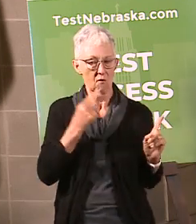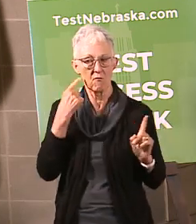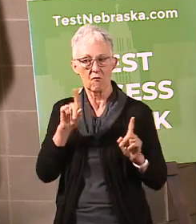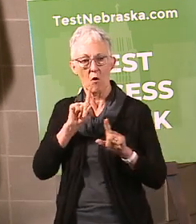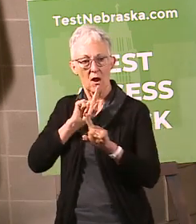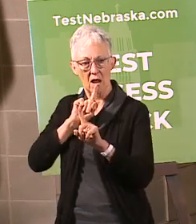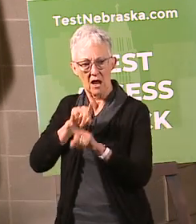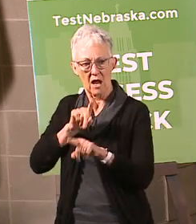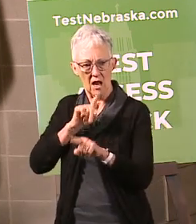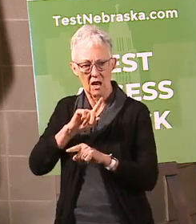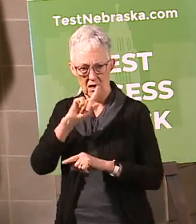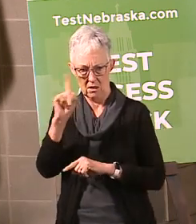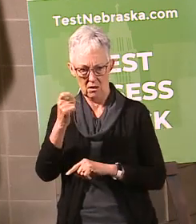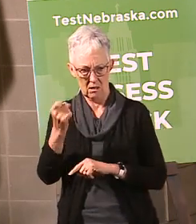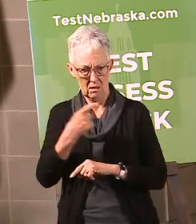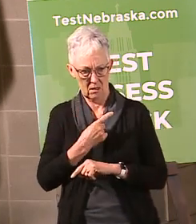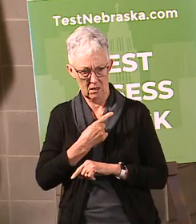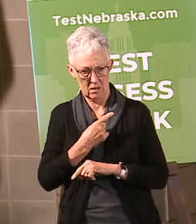now.